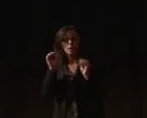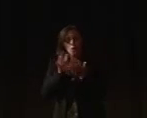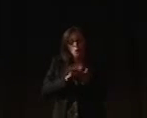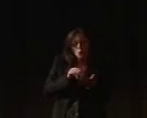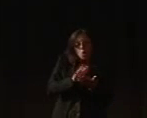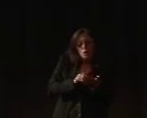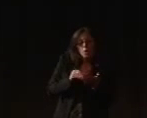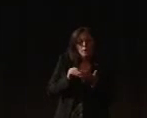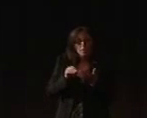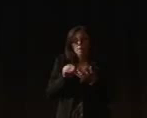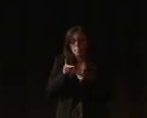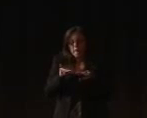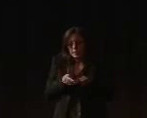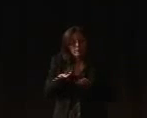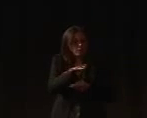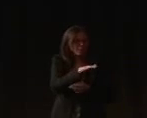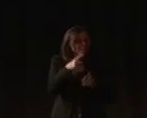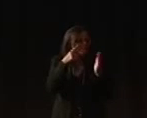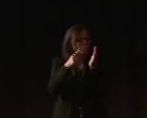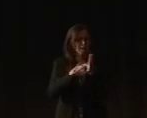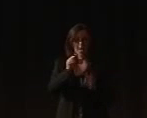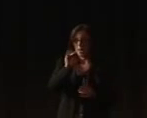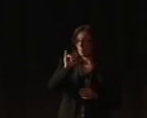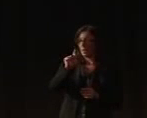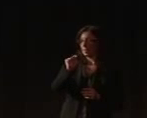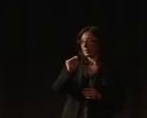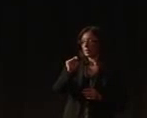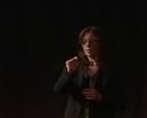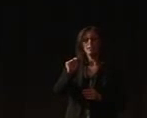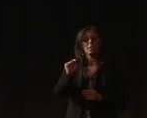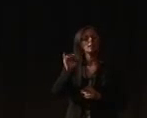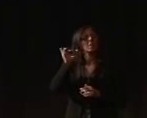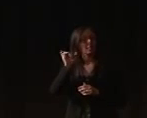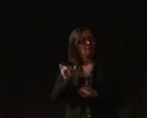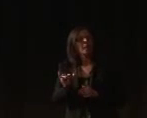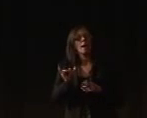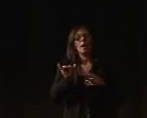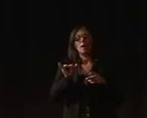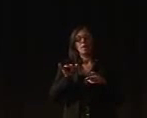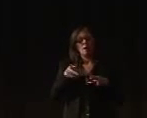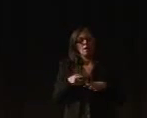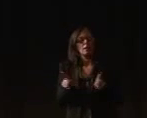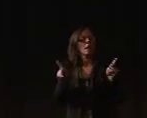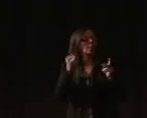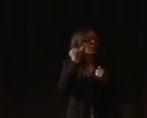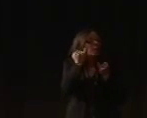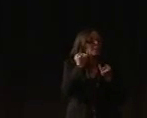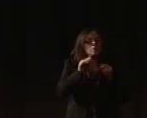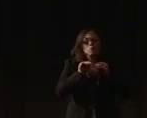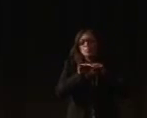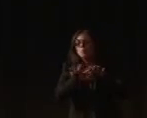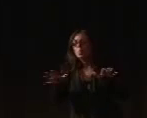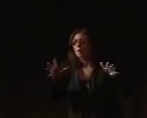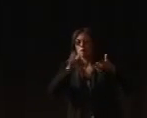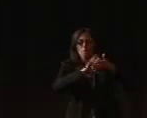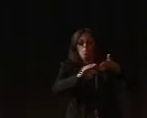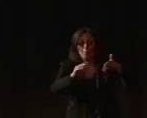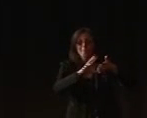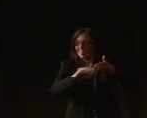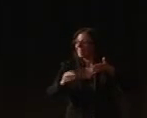like MIT that makes it possible for ideas to spread and replicate. Learning